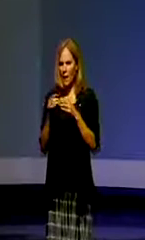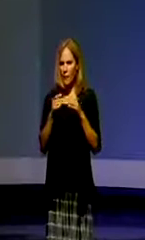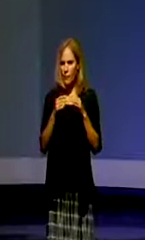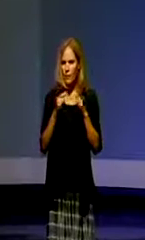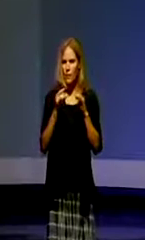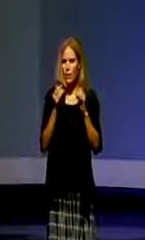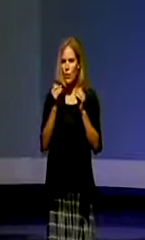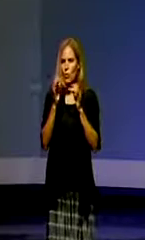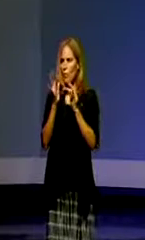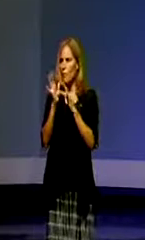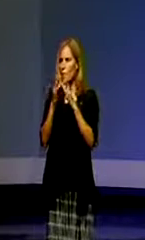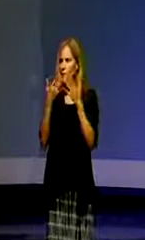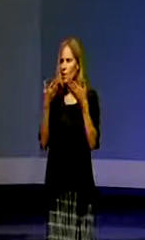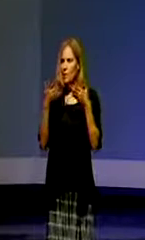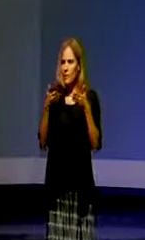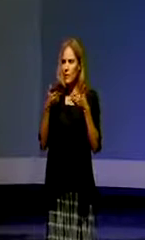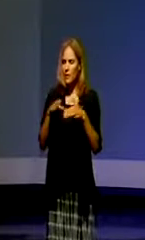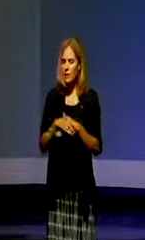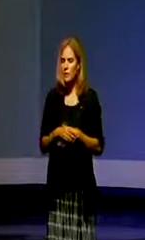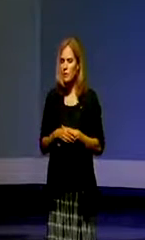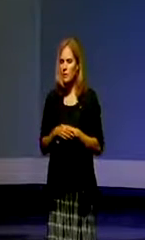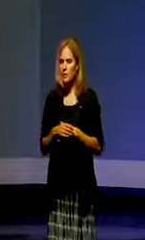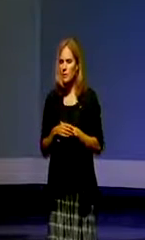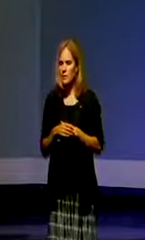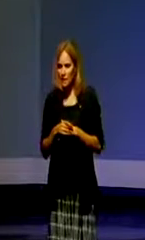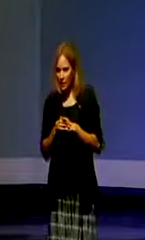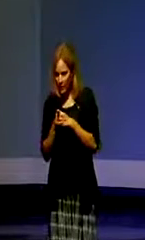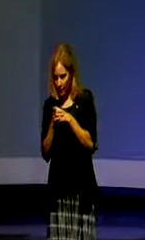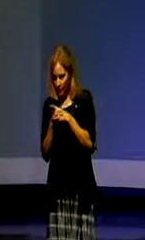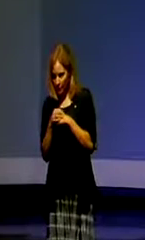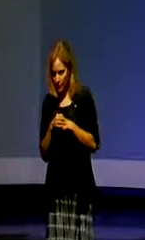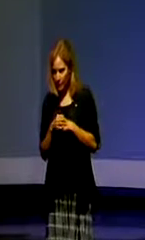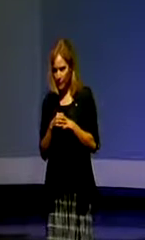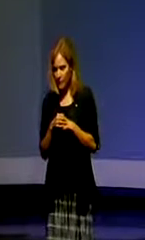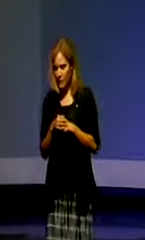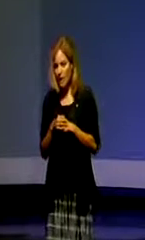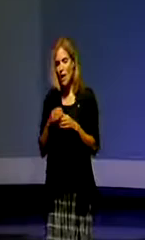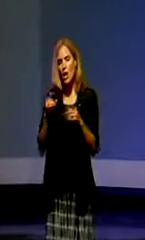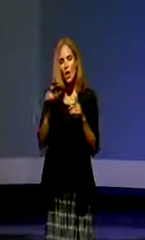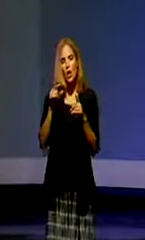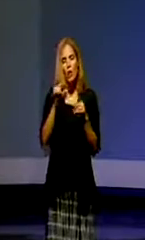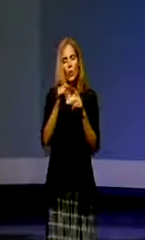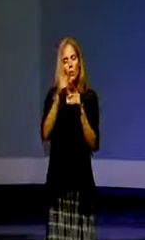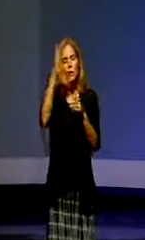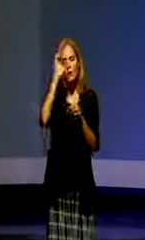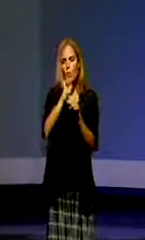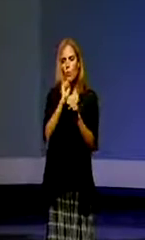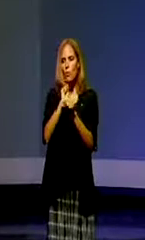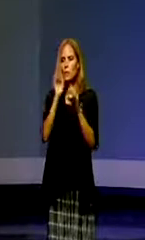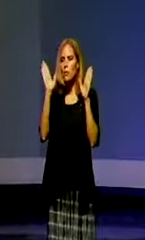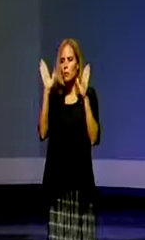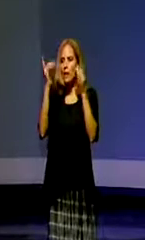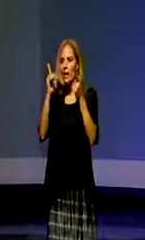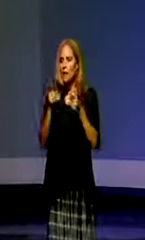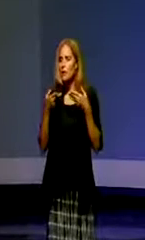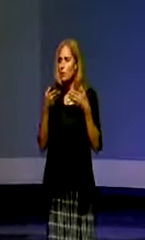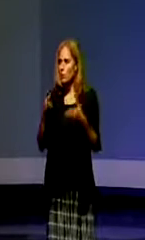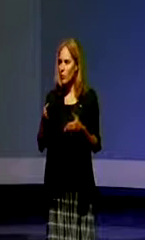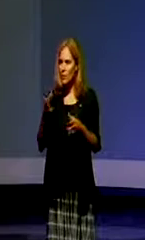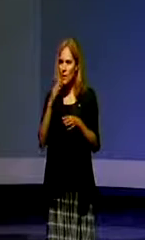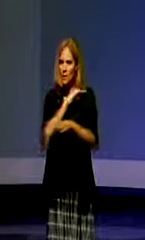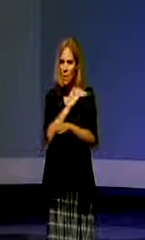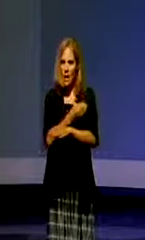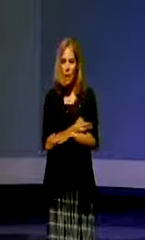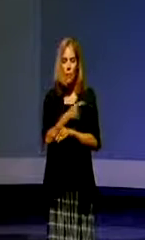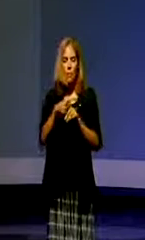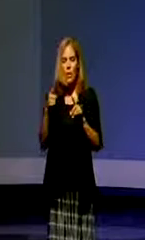kinds of unbiblical means. The point is this, that the Word of God works in miraculous ways. It's powerful, but